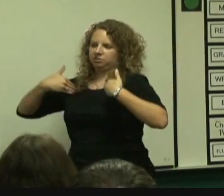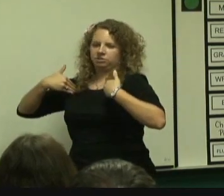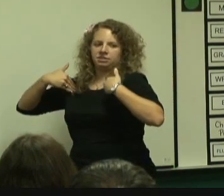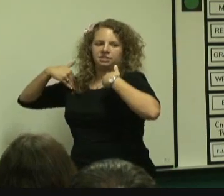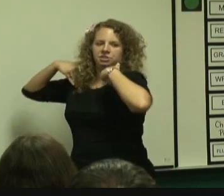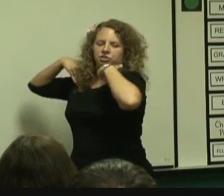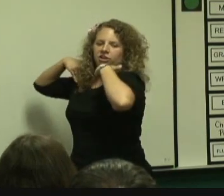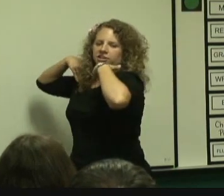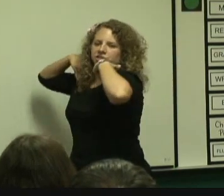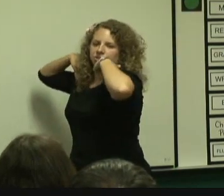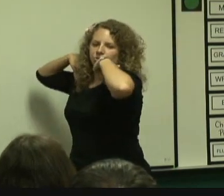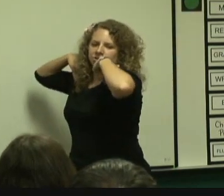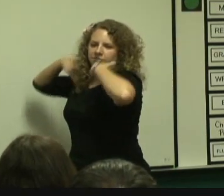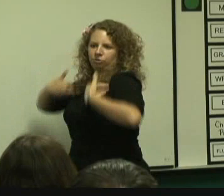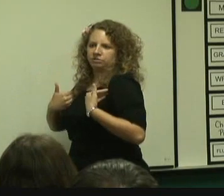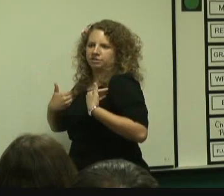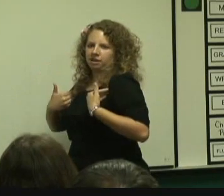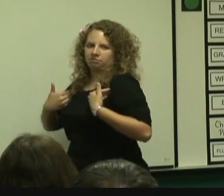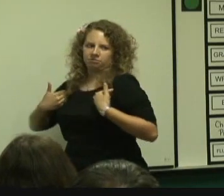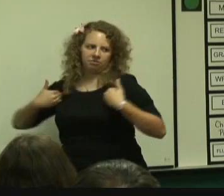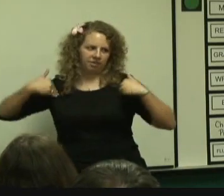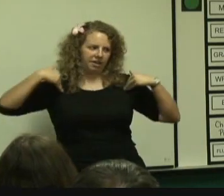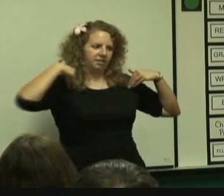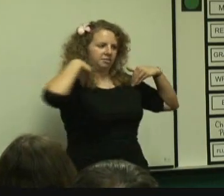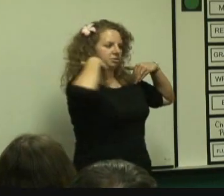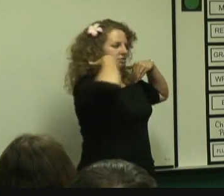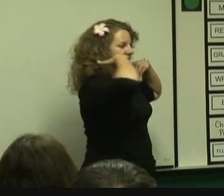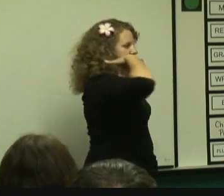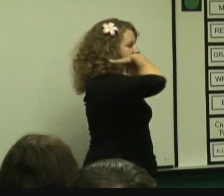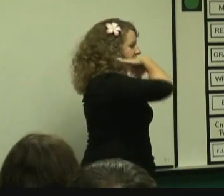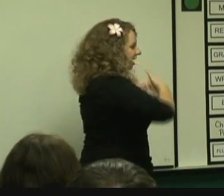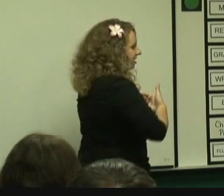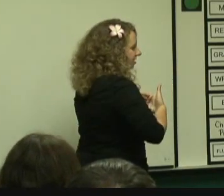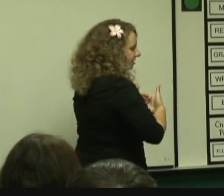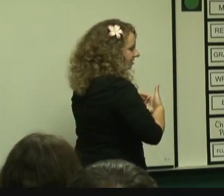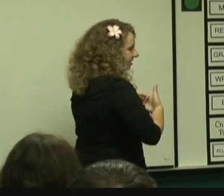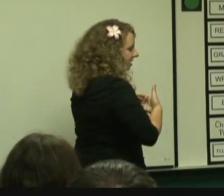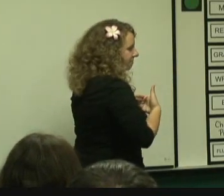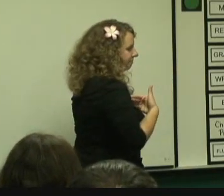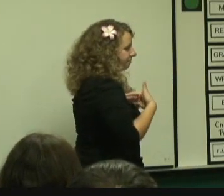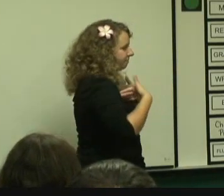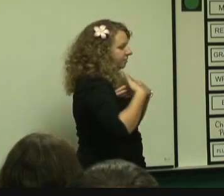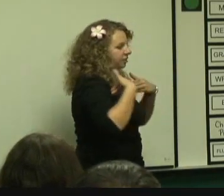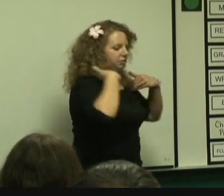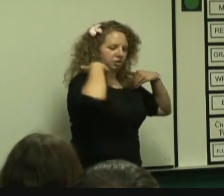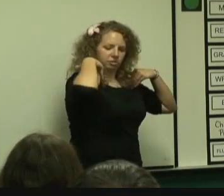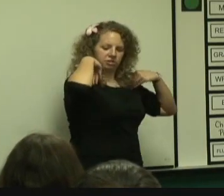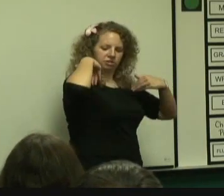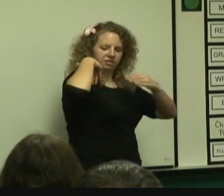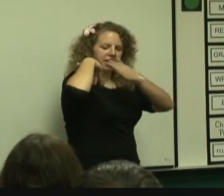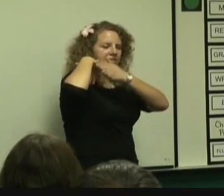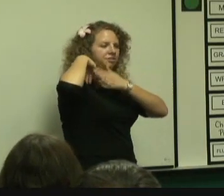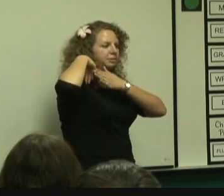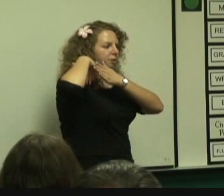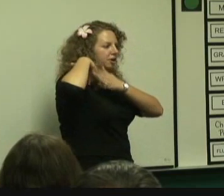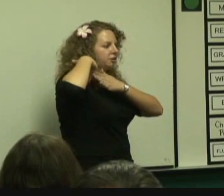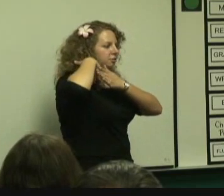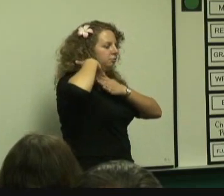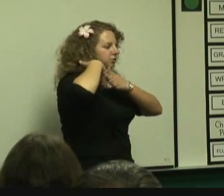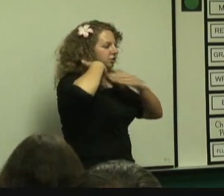going to stay strong, it's just going to fold down. So just like that, tired, okay? So you're going to go like that, and then this part will touch